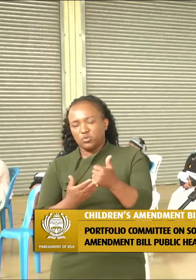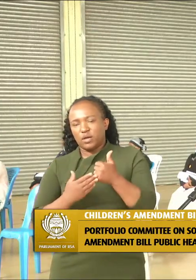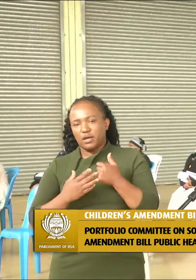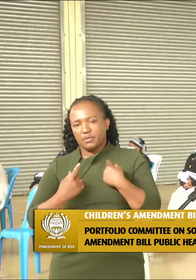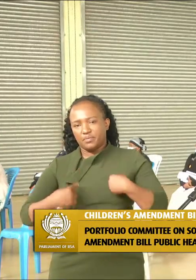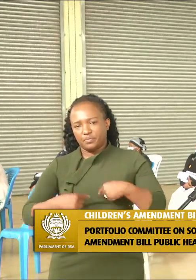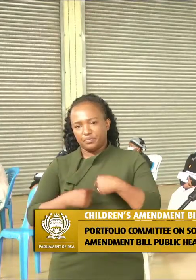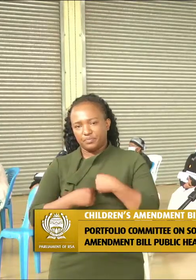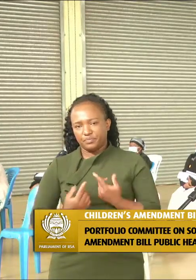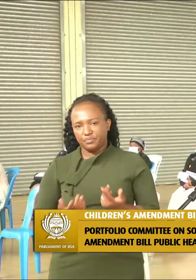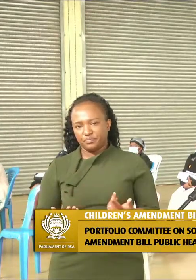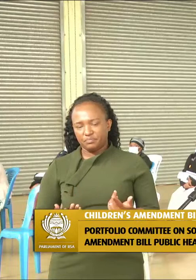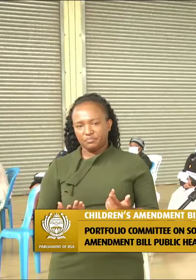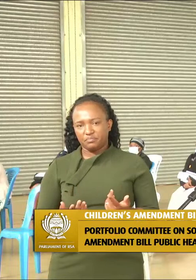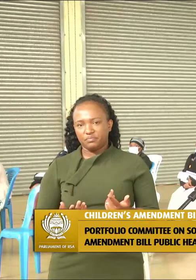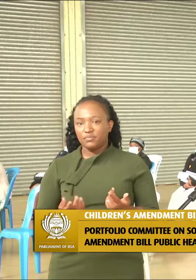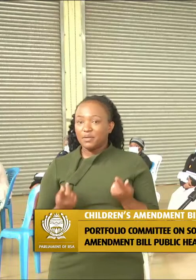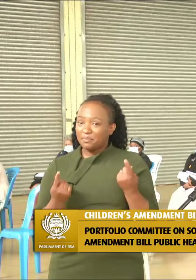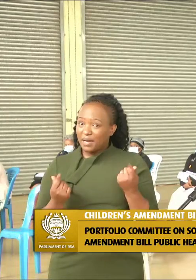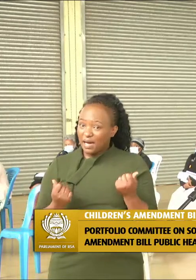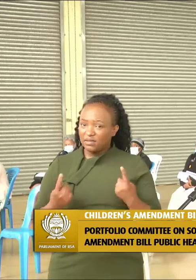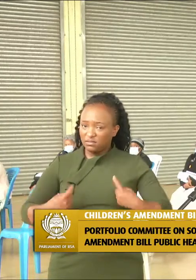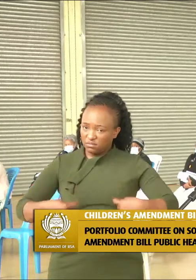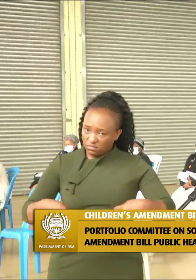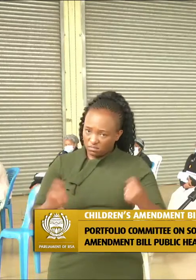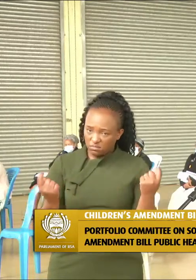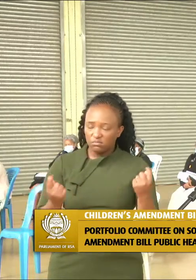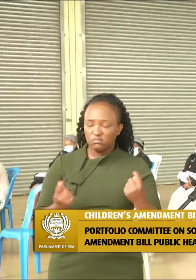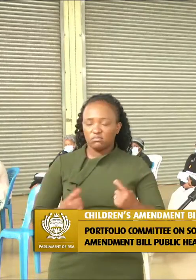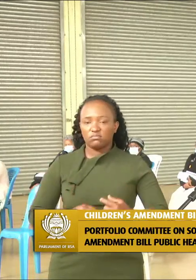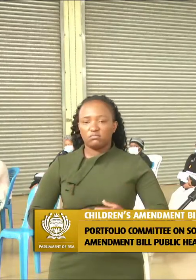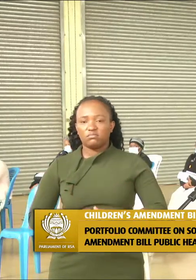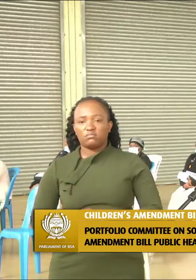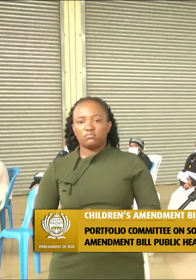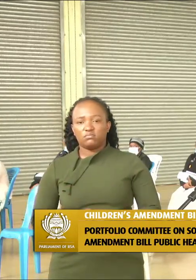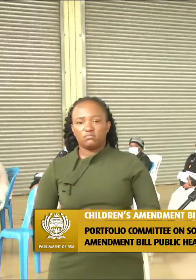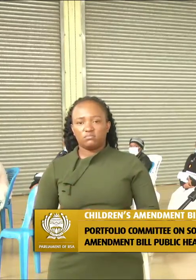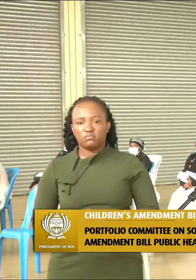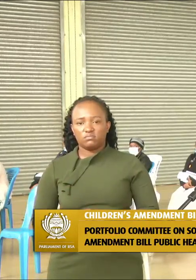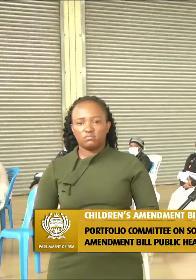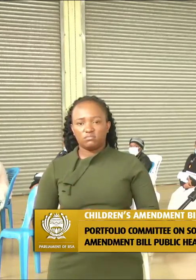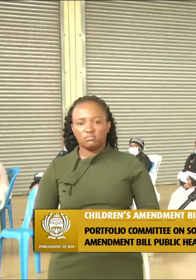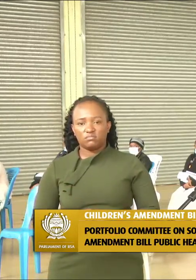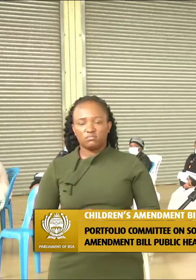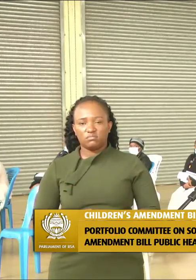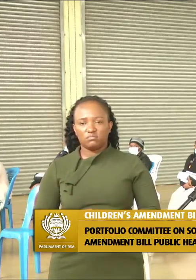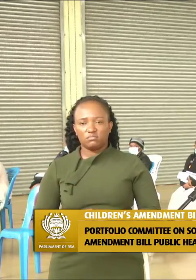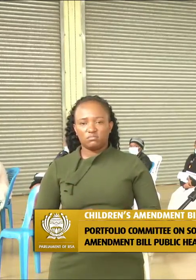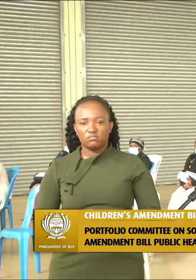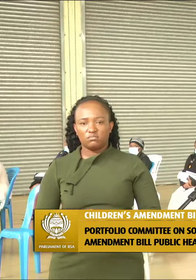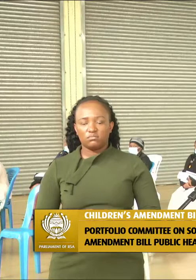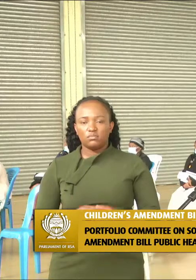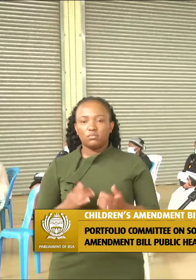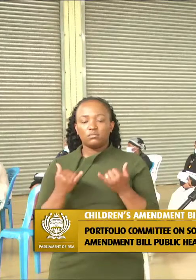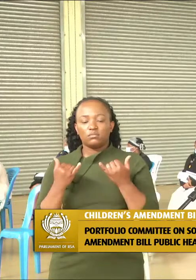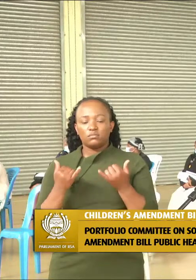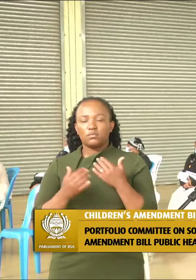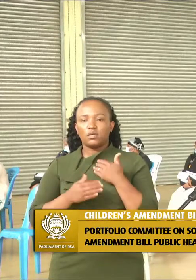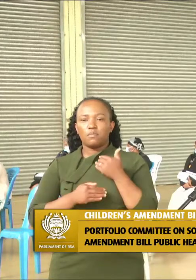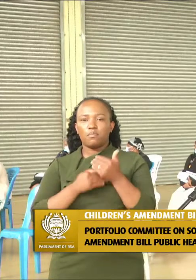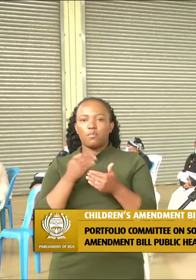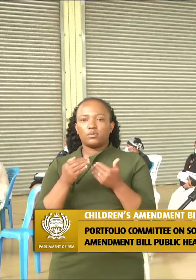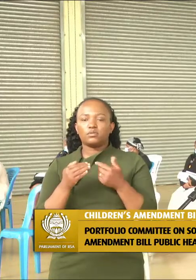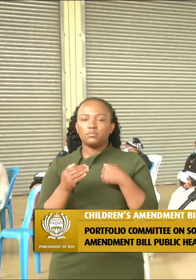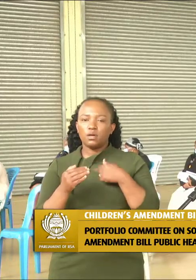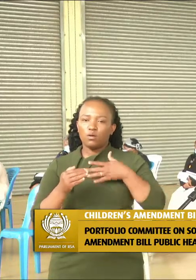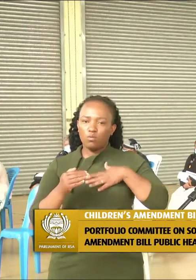ndaba. I spent a lot of money. Ngachitha enkulu imali. I'm now in this process of going to